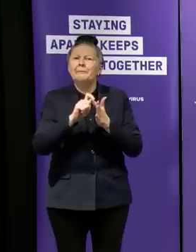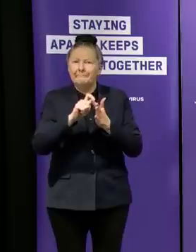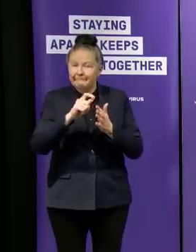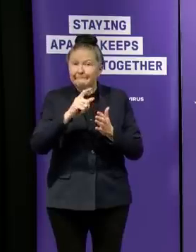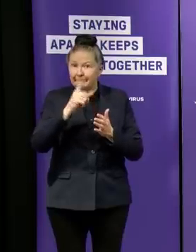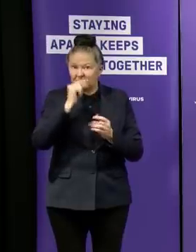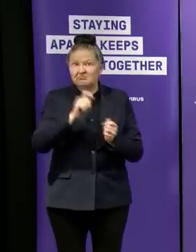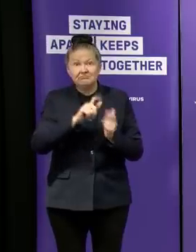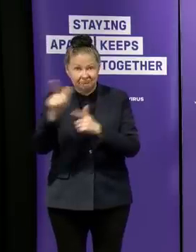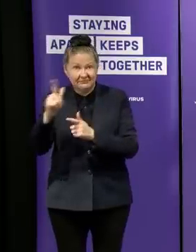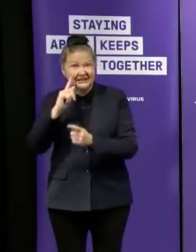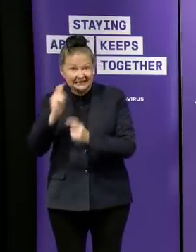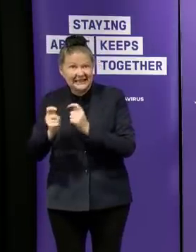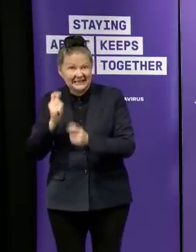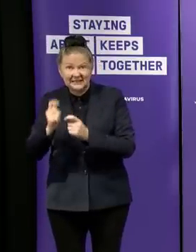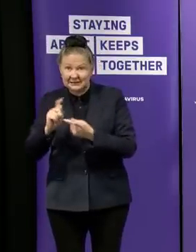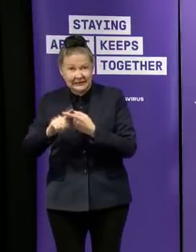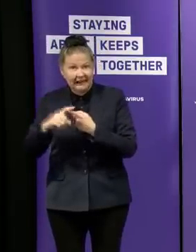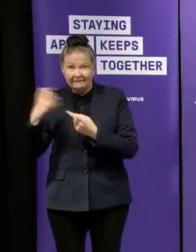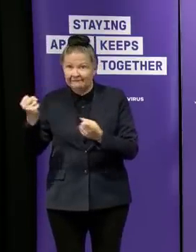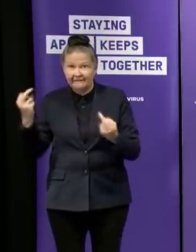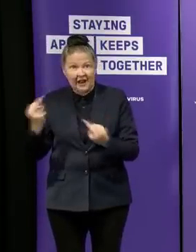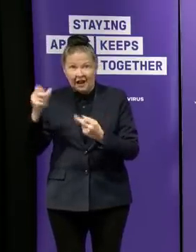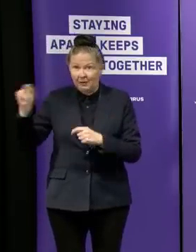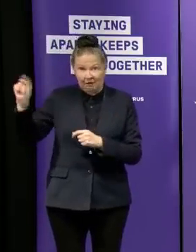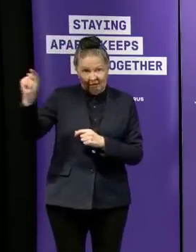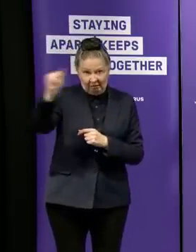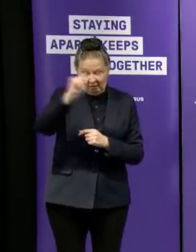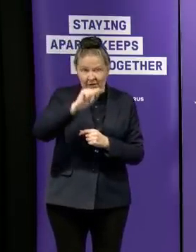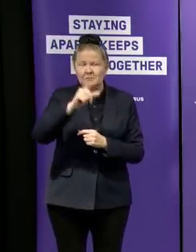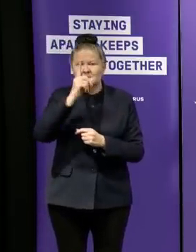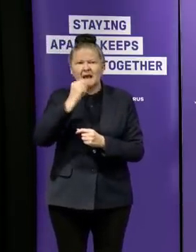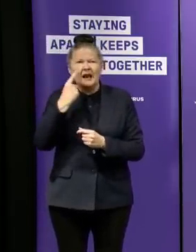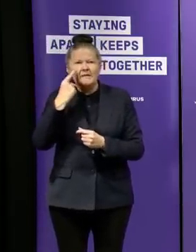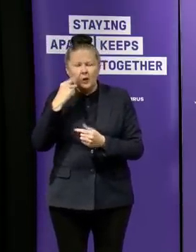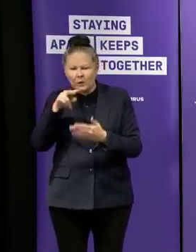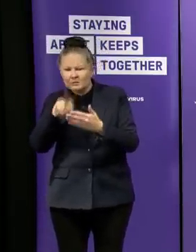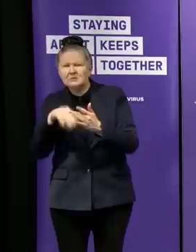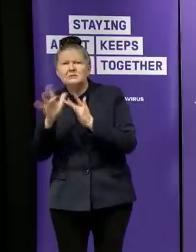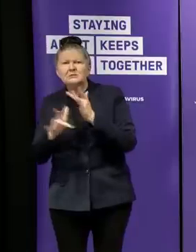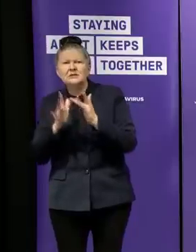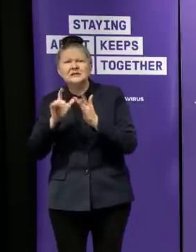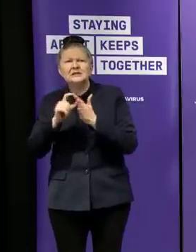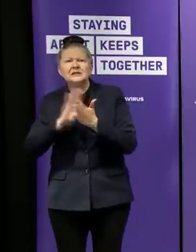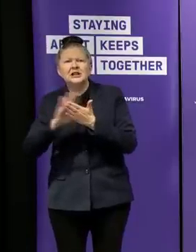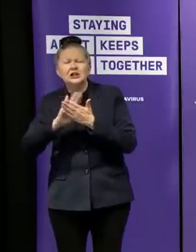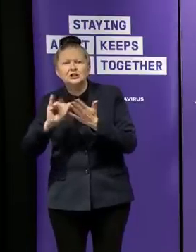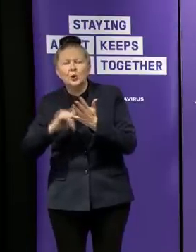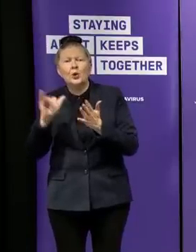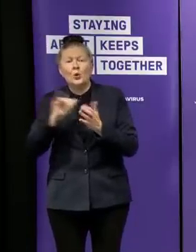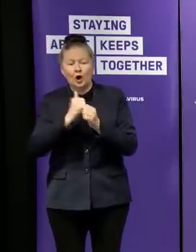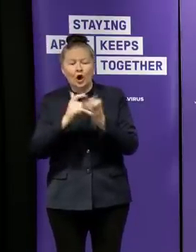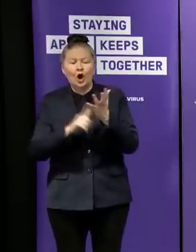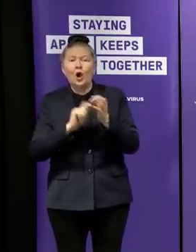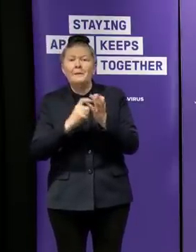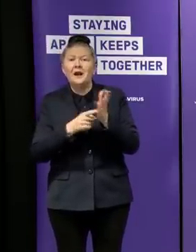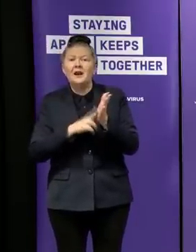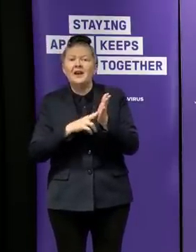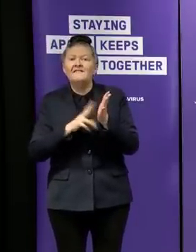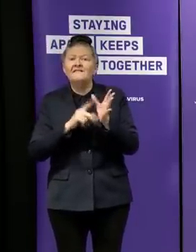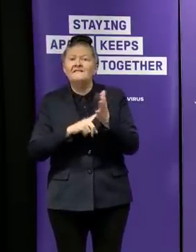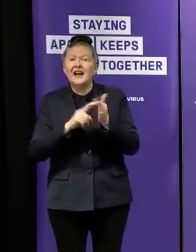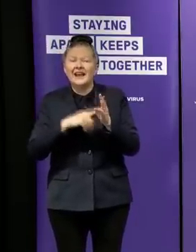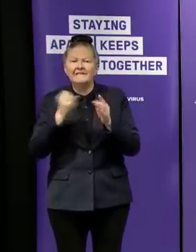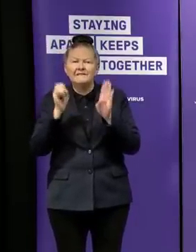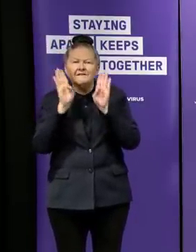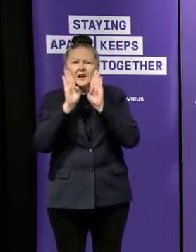the Department of Health and Human Services website, or indeed the Goulburn Valley Health Facebook site. But the main